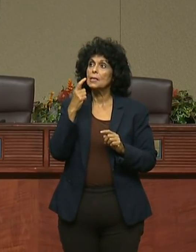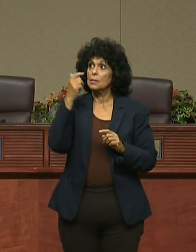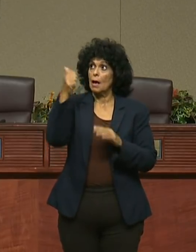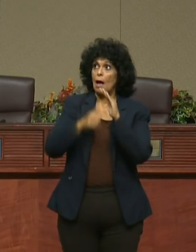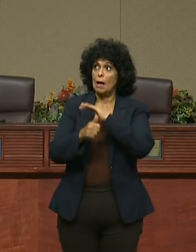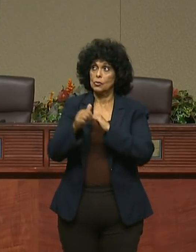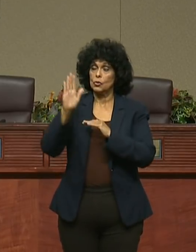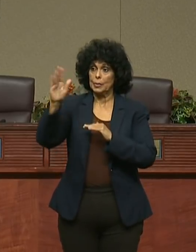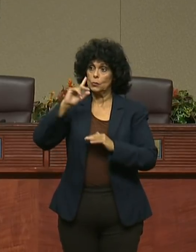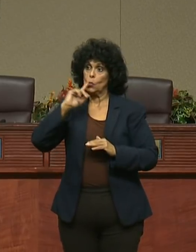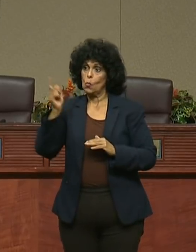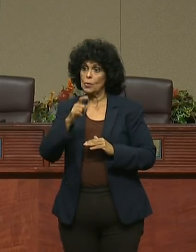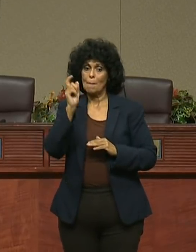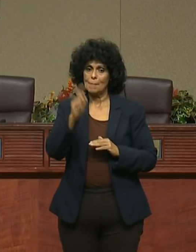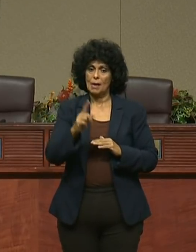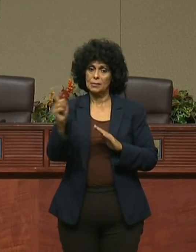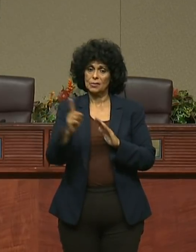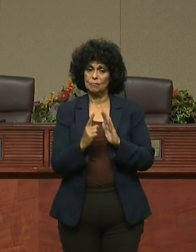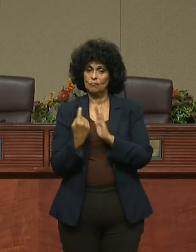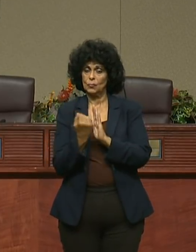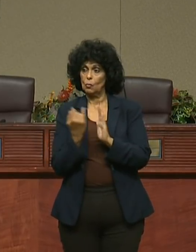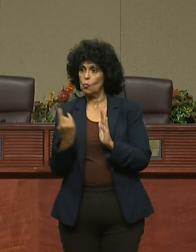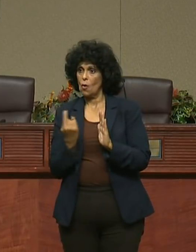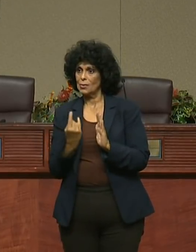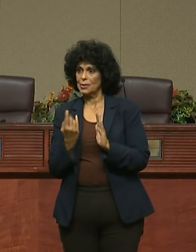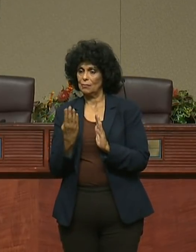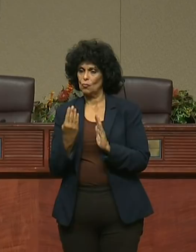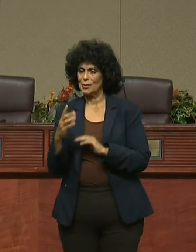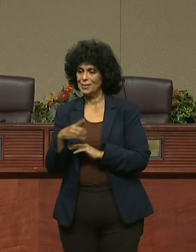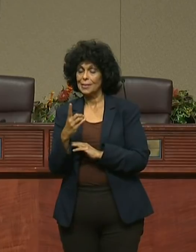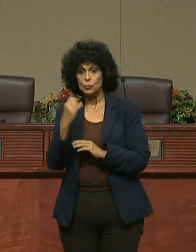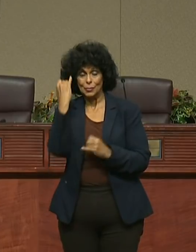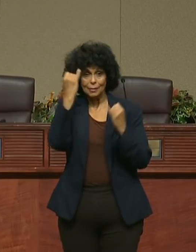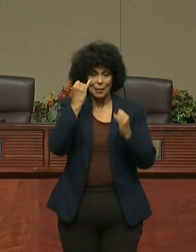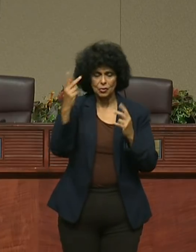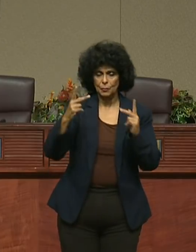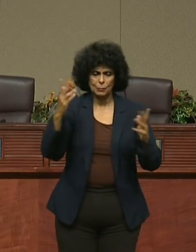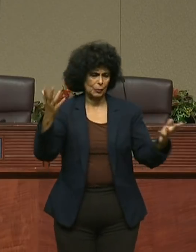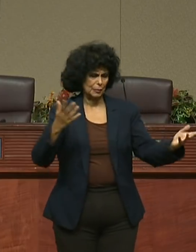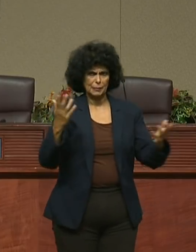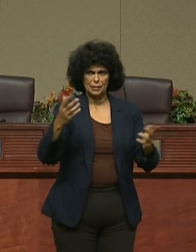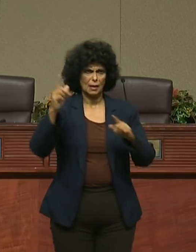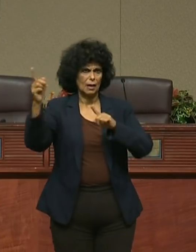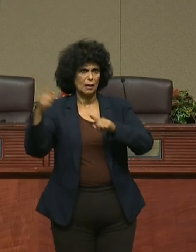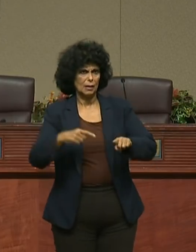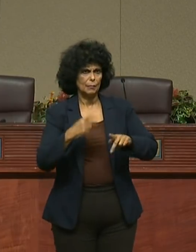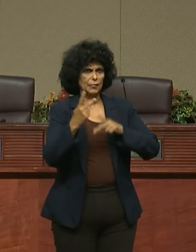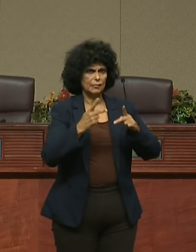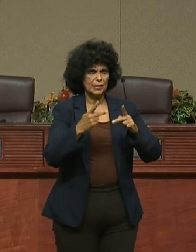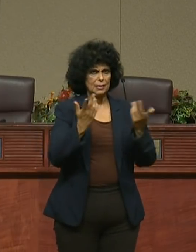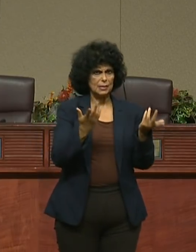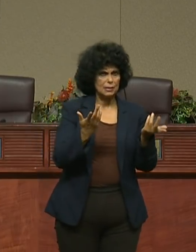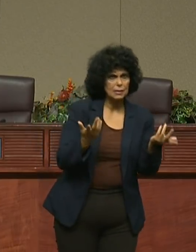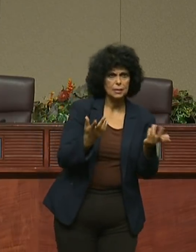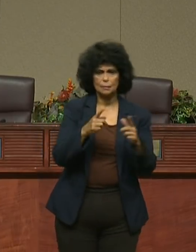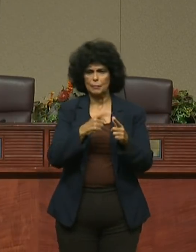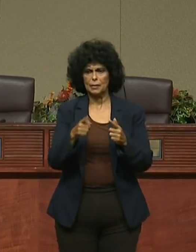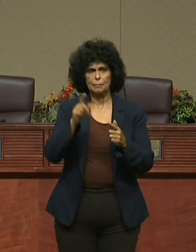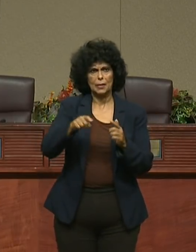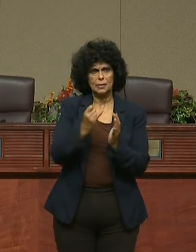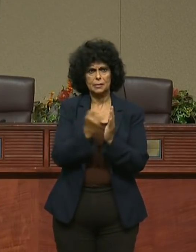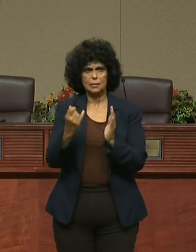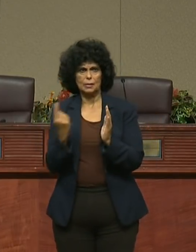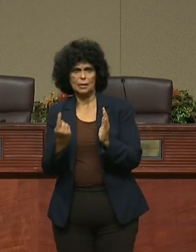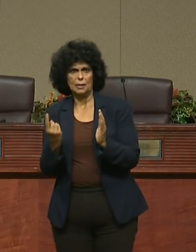order? These visitors are conflicted, as you probably can imagine. My advice to them is to follow